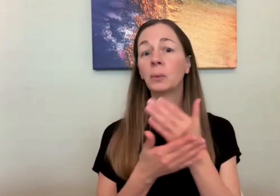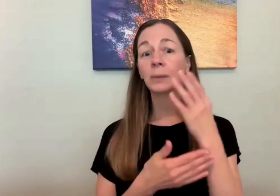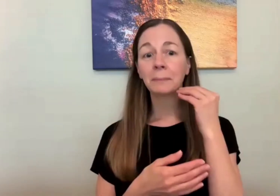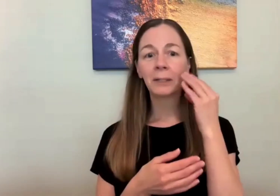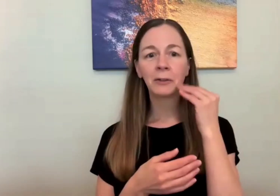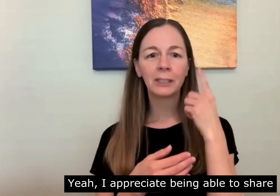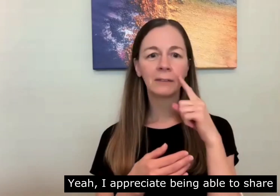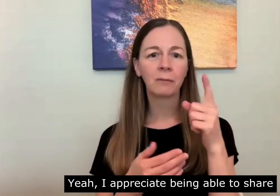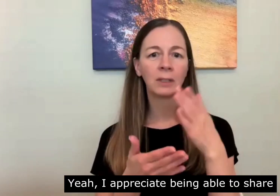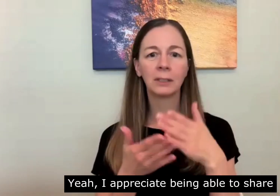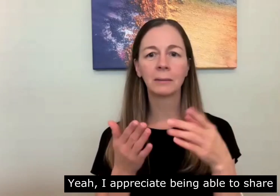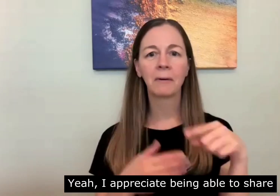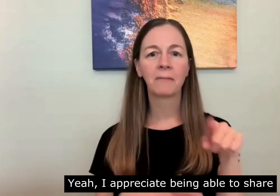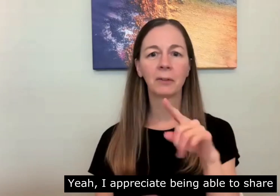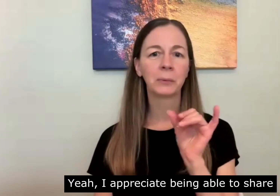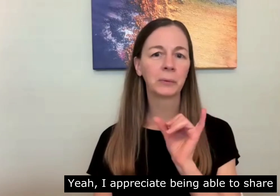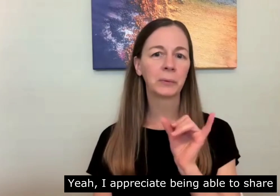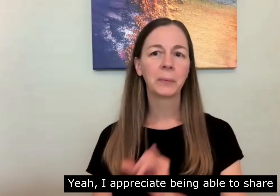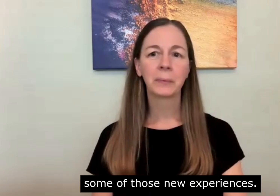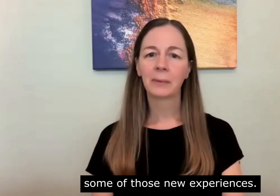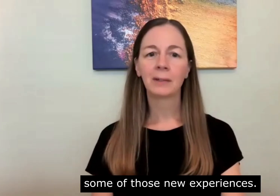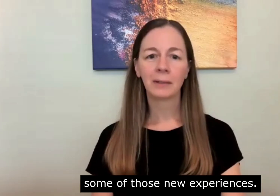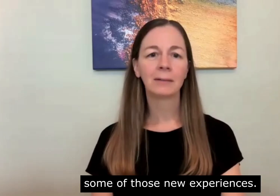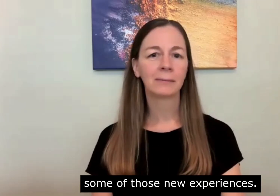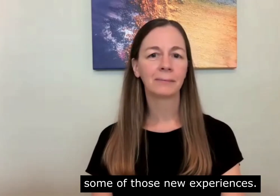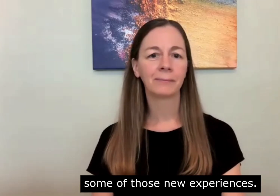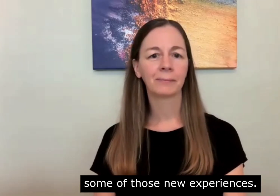Yeah, I appreciate being able to share some of those new experiences.